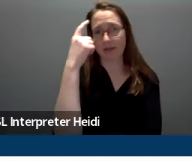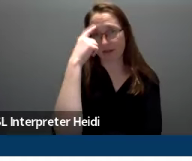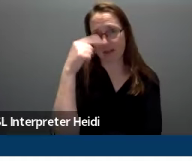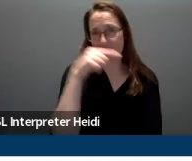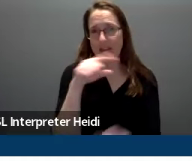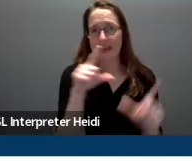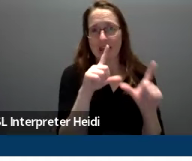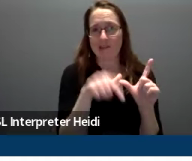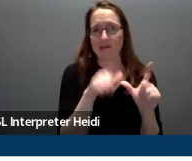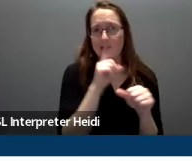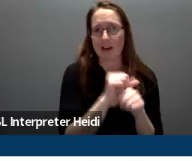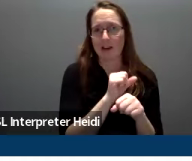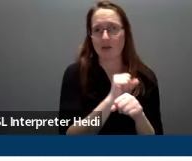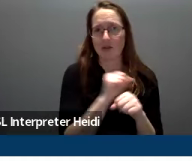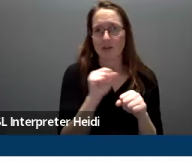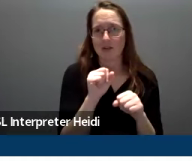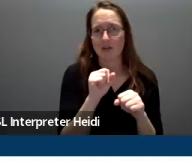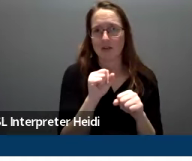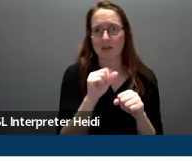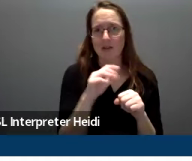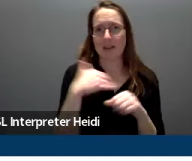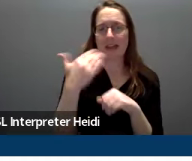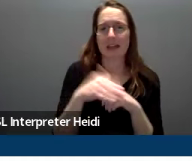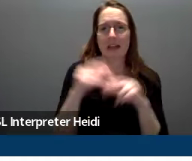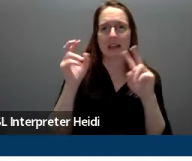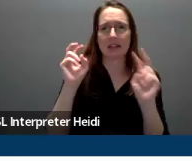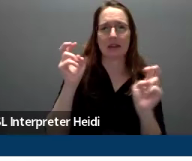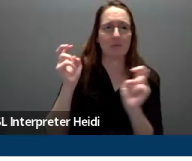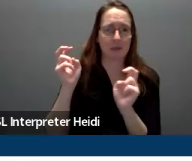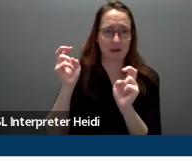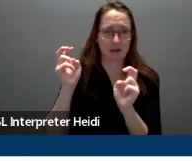outdated, actually. What the next topic is